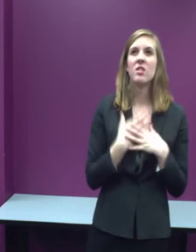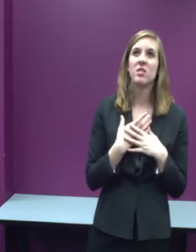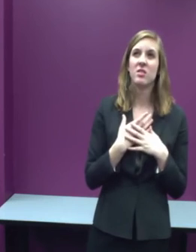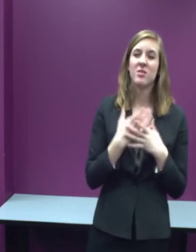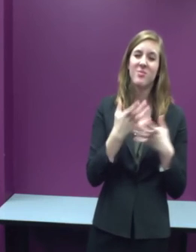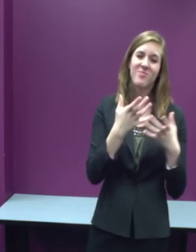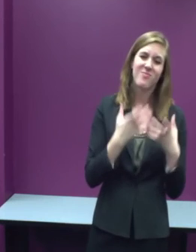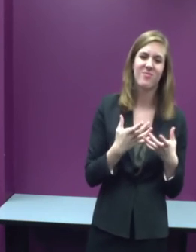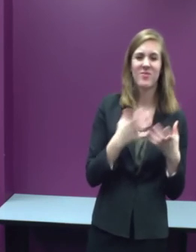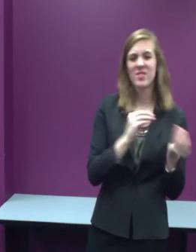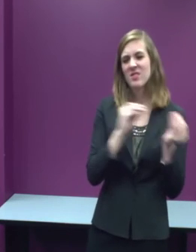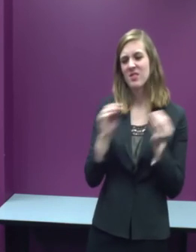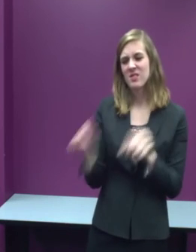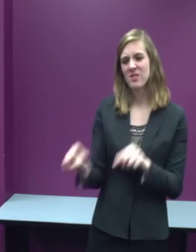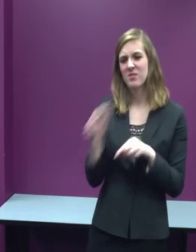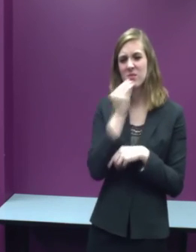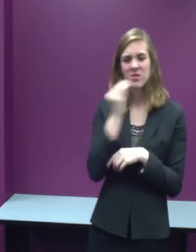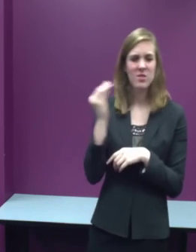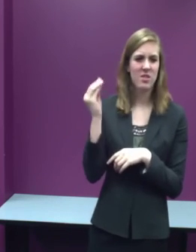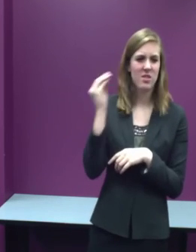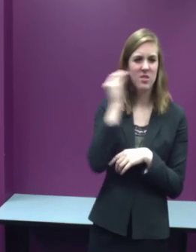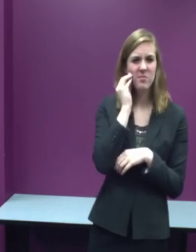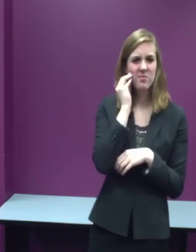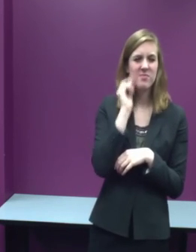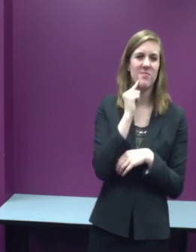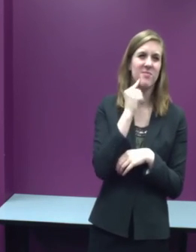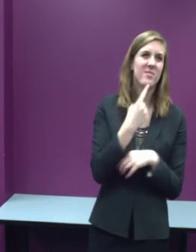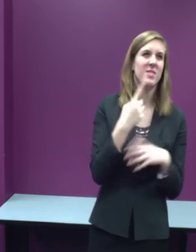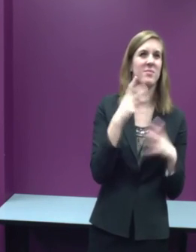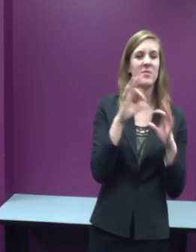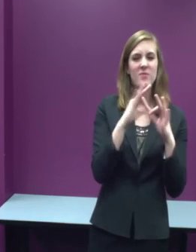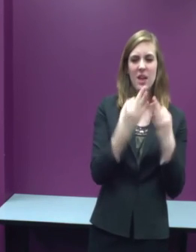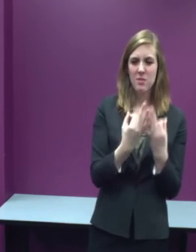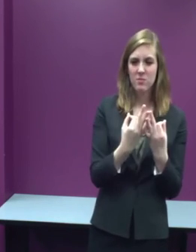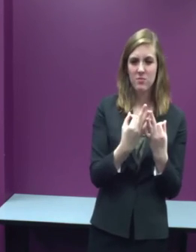States. Most at home assumed they were dead.